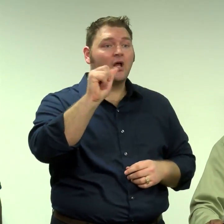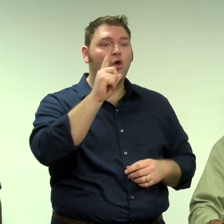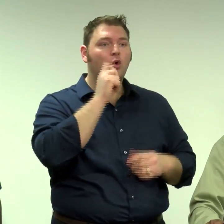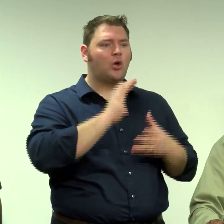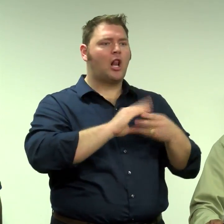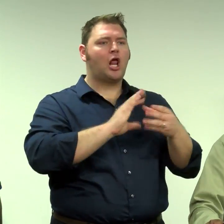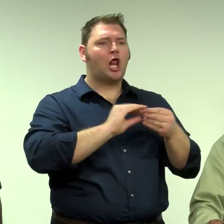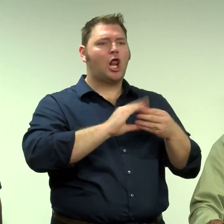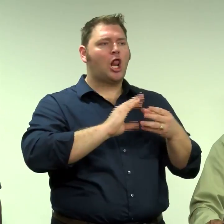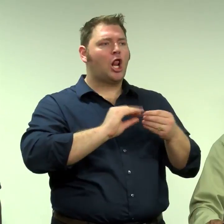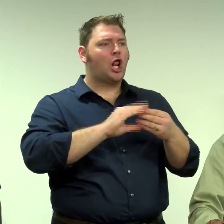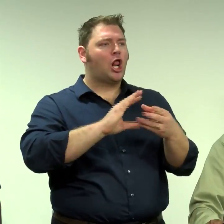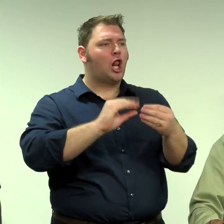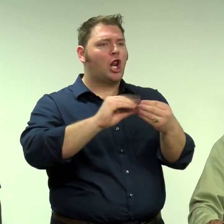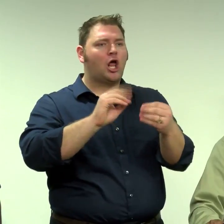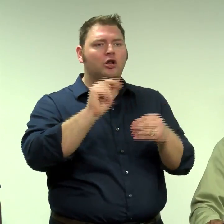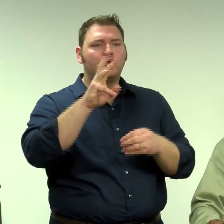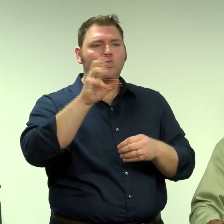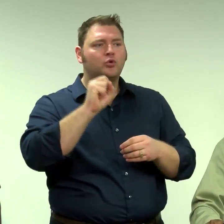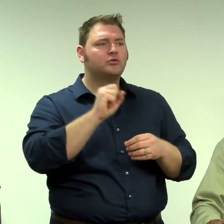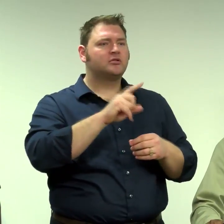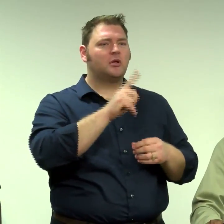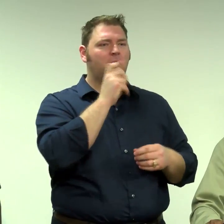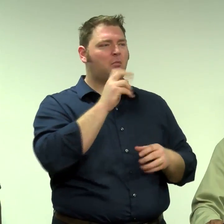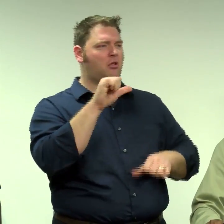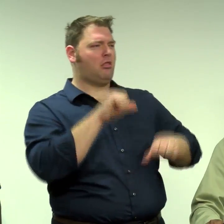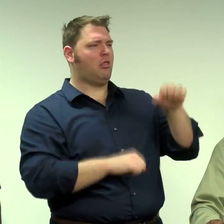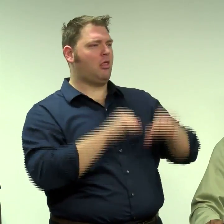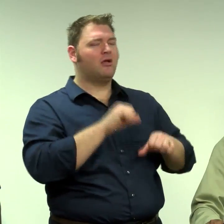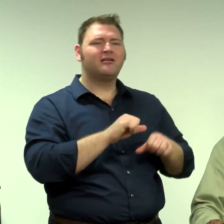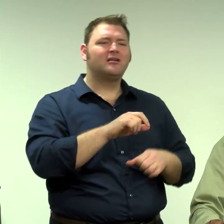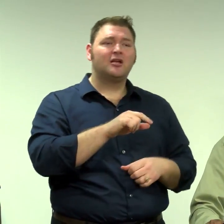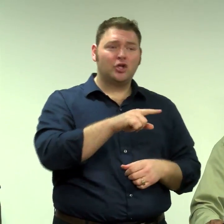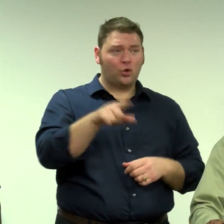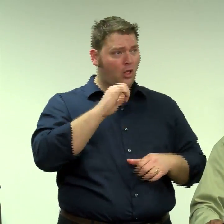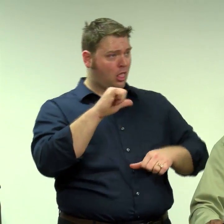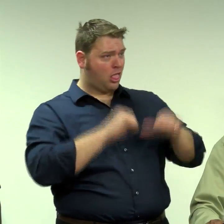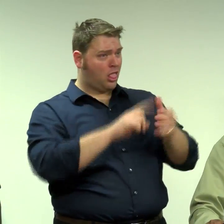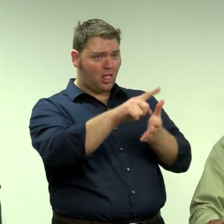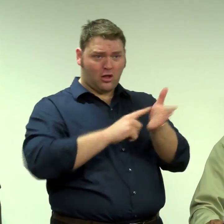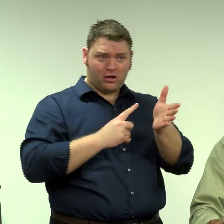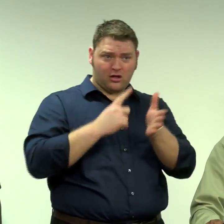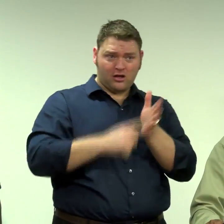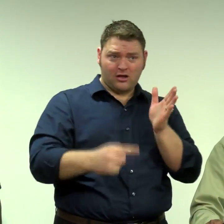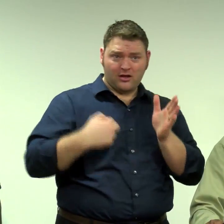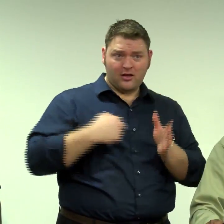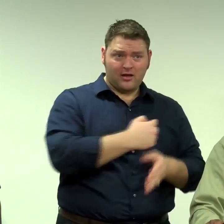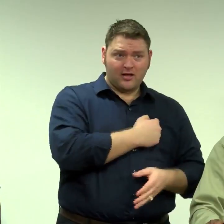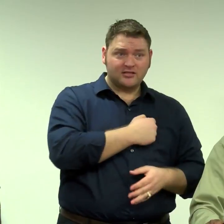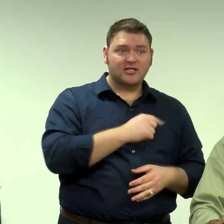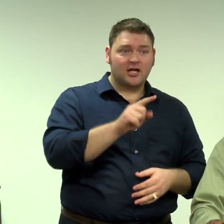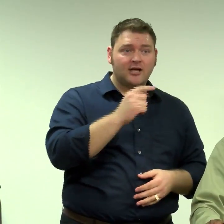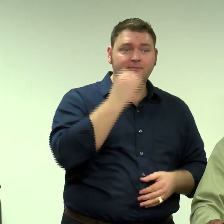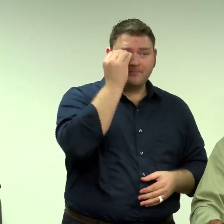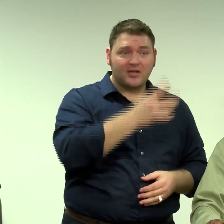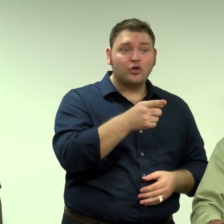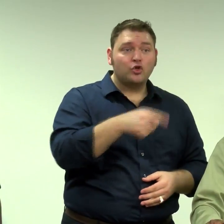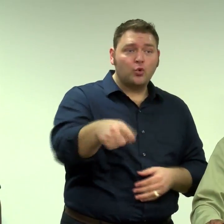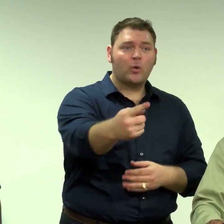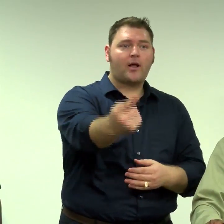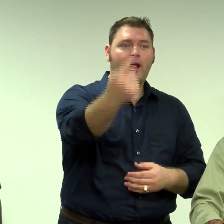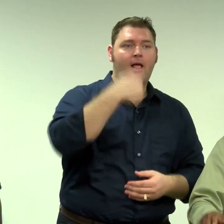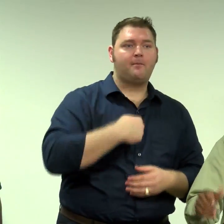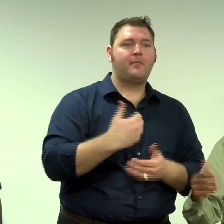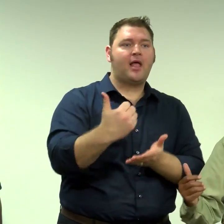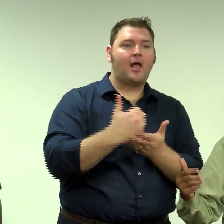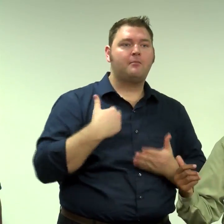who are second-guessing, come and join us in rescuing people right now that need to be rescued. I am more